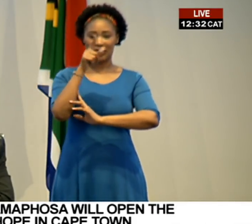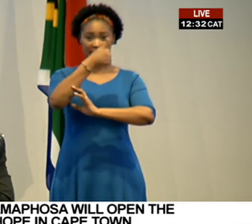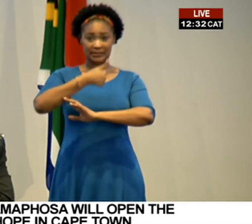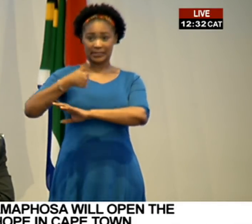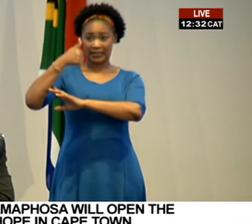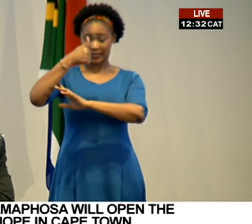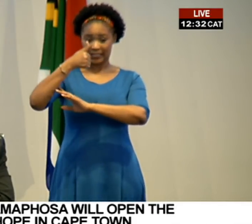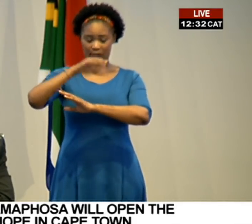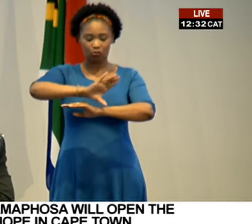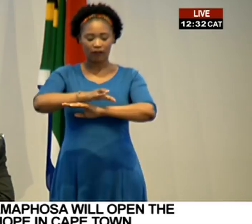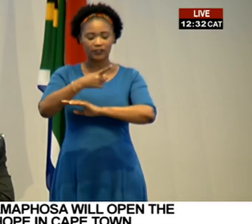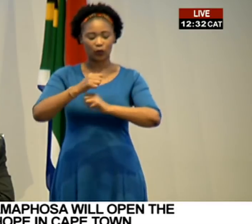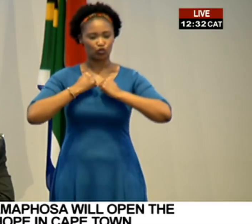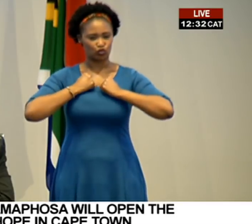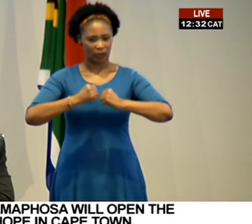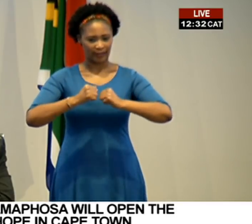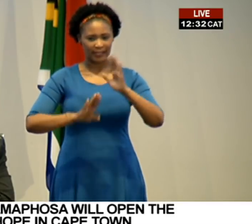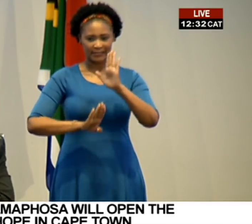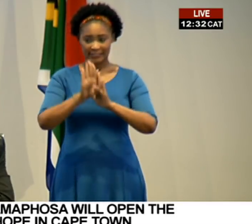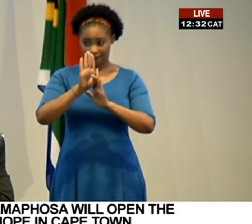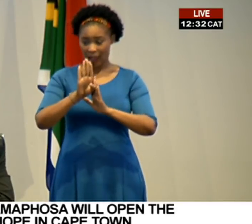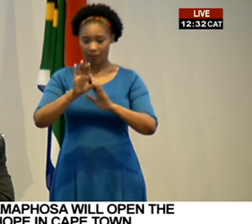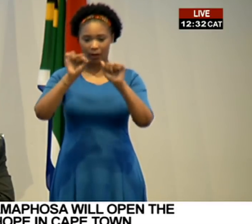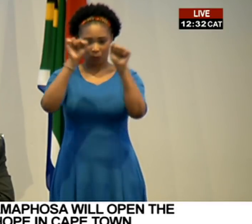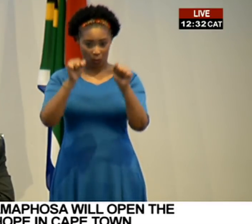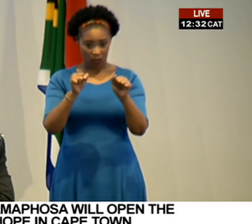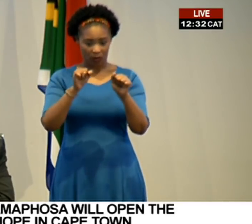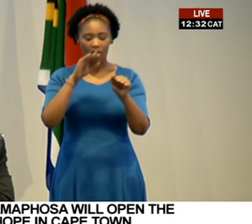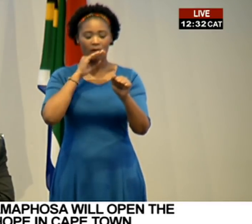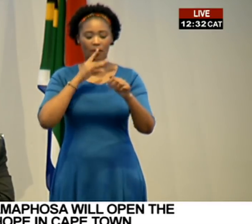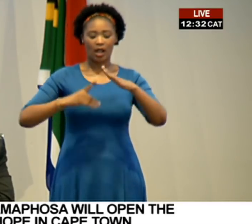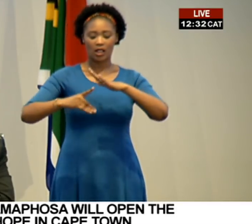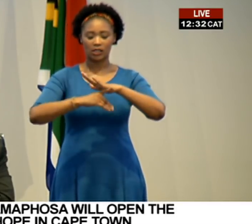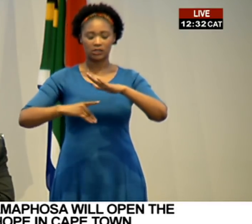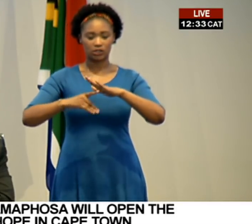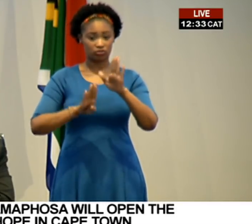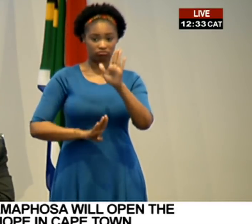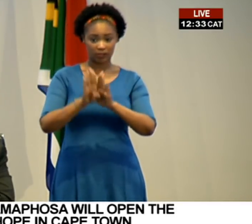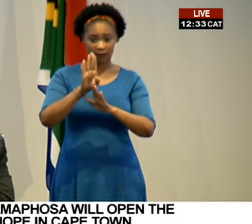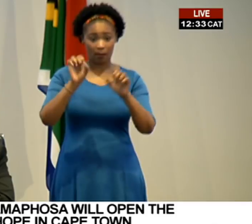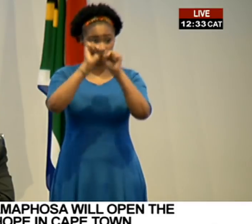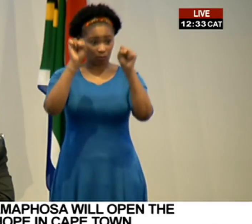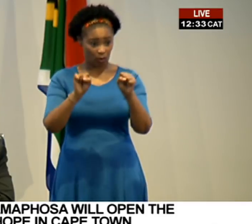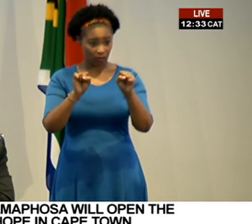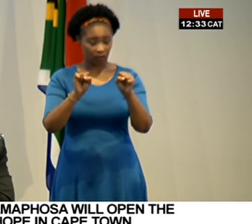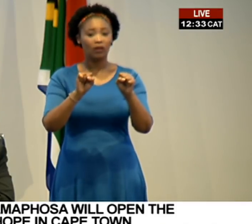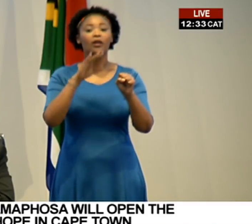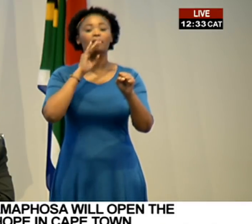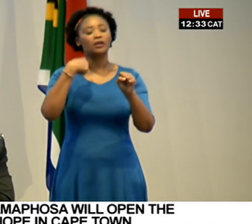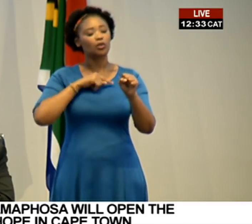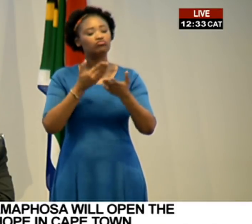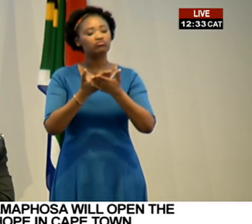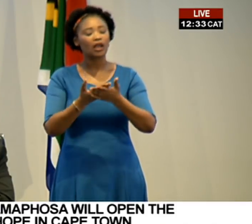the district development model, and it is through the district development model that we will be able